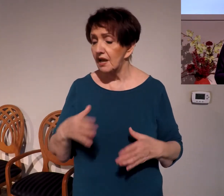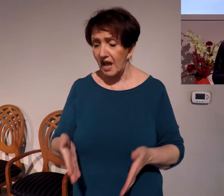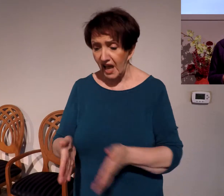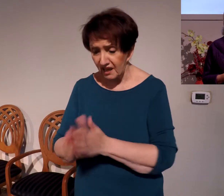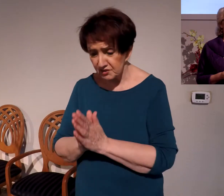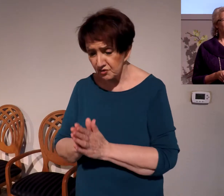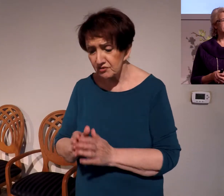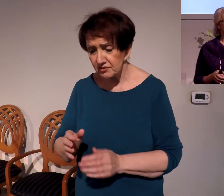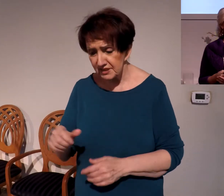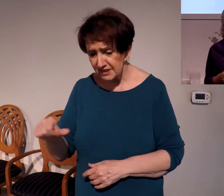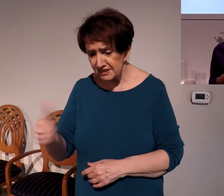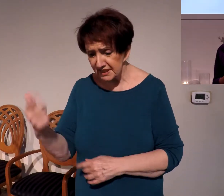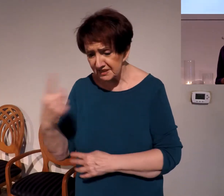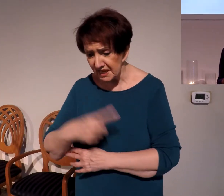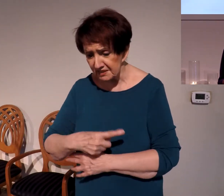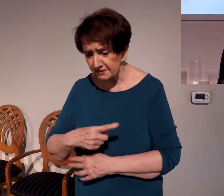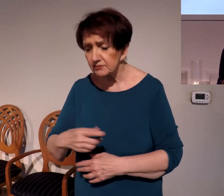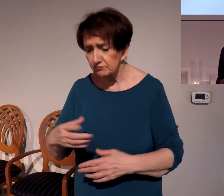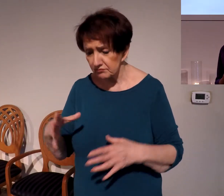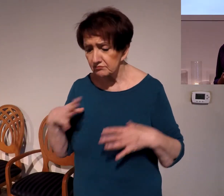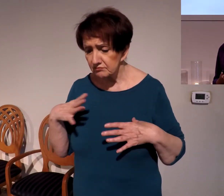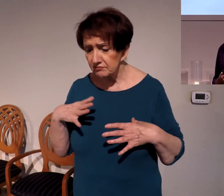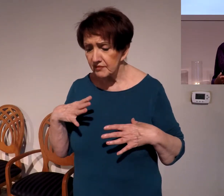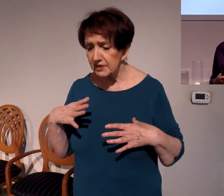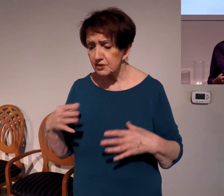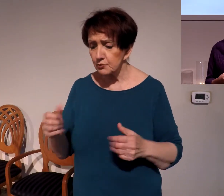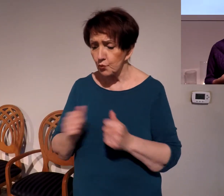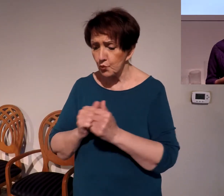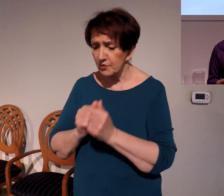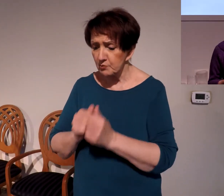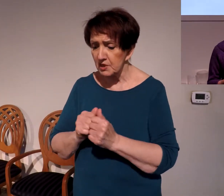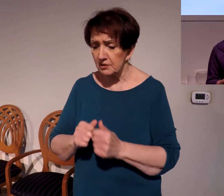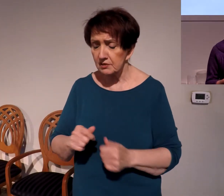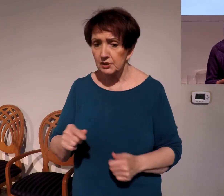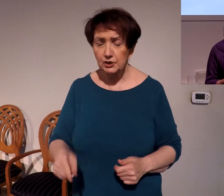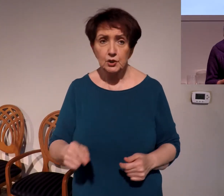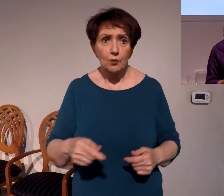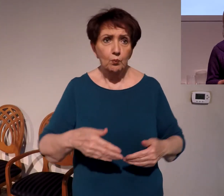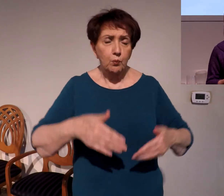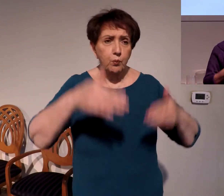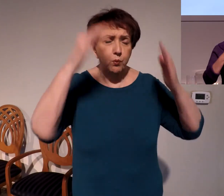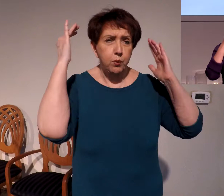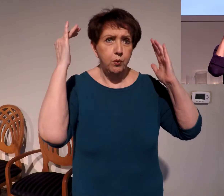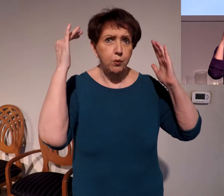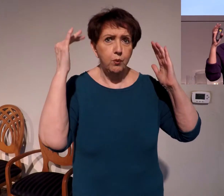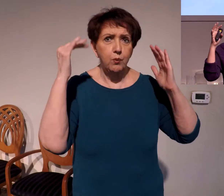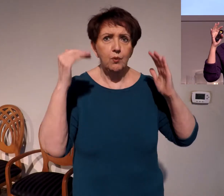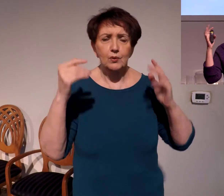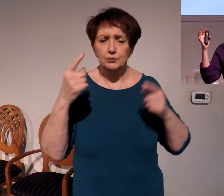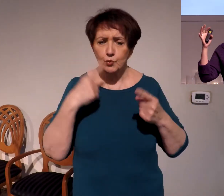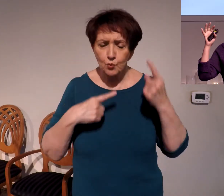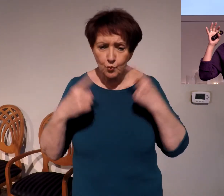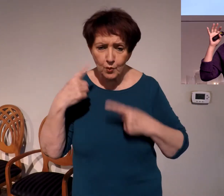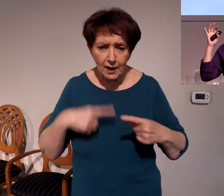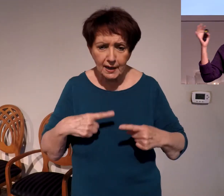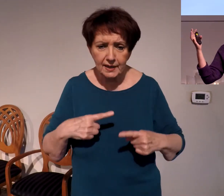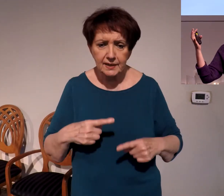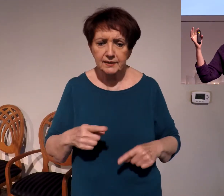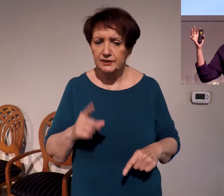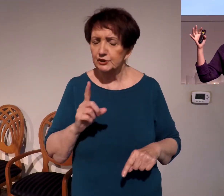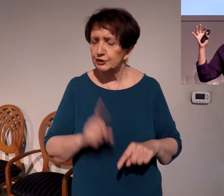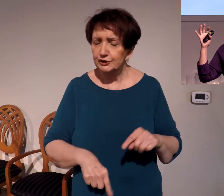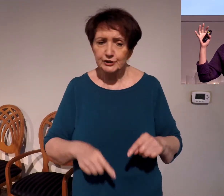I had a previous partner, I said, I'm going to take 3 weeks off. She burst into tears. Literally could not bend her